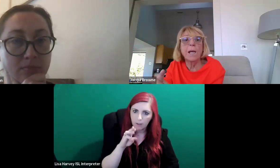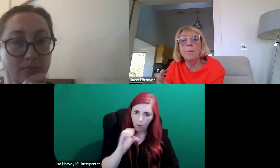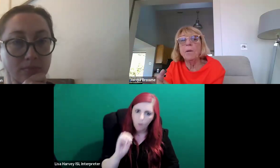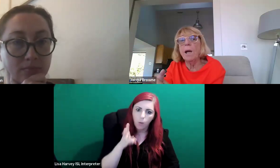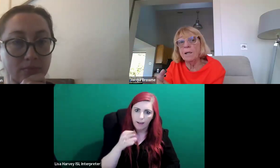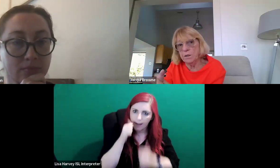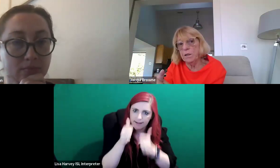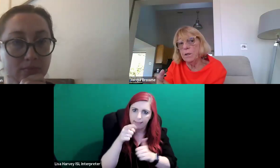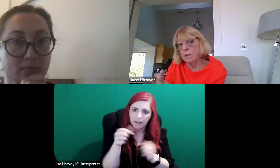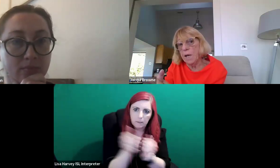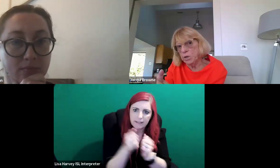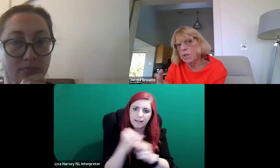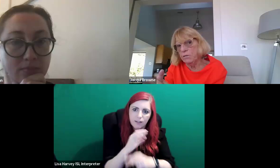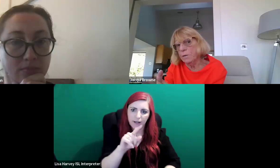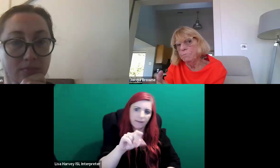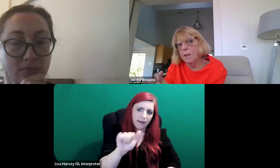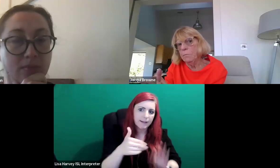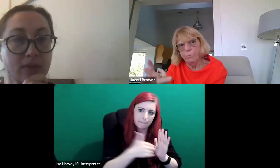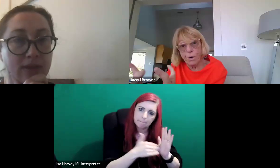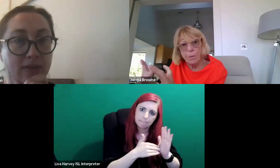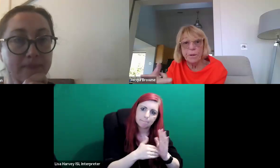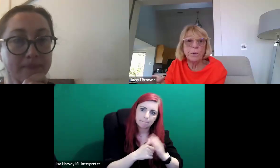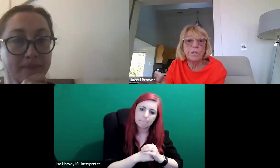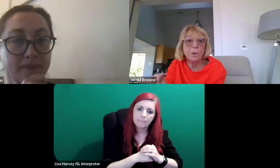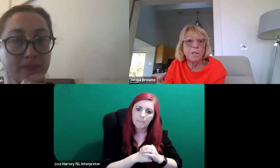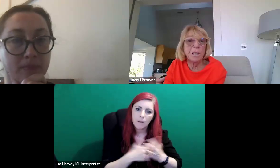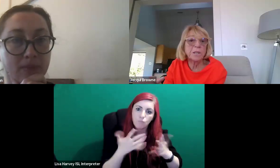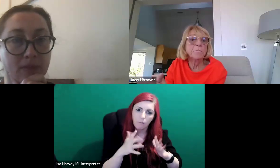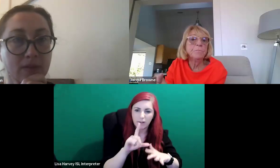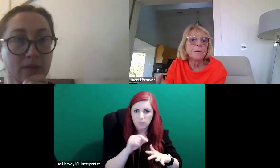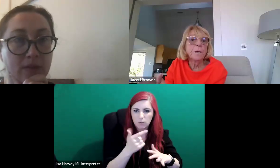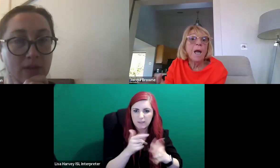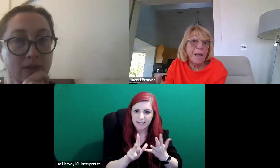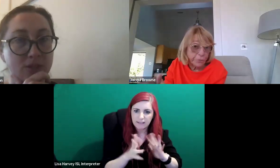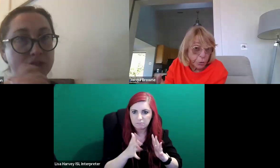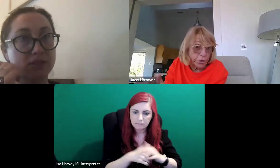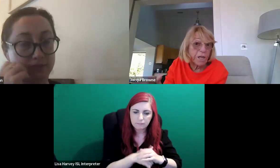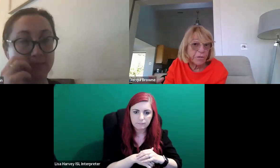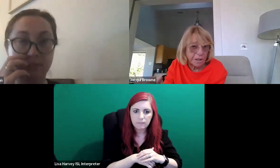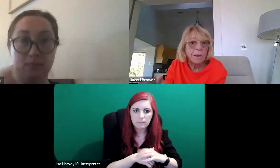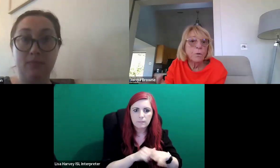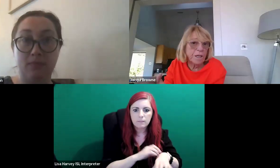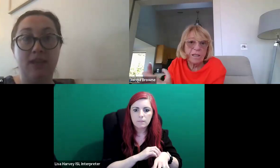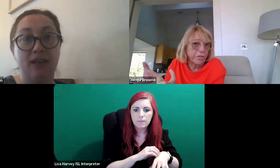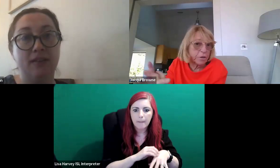GPOs at Geneva in probably 2028. And funded, just, obviously. Like